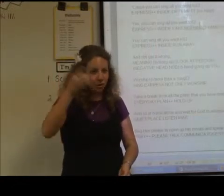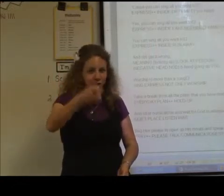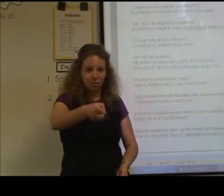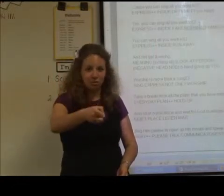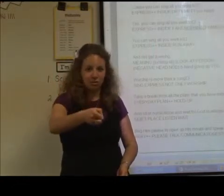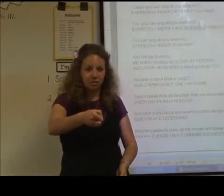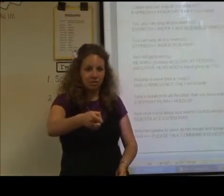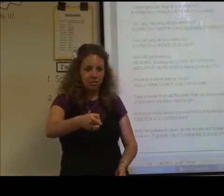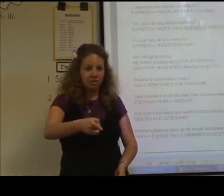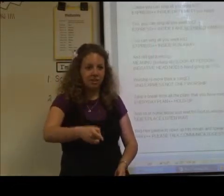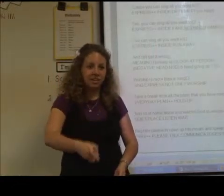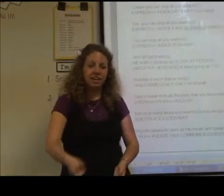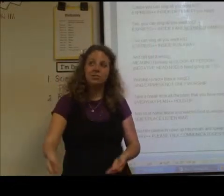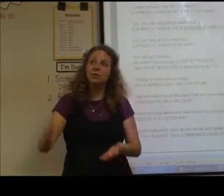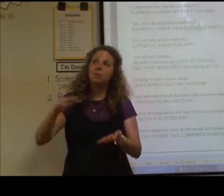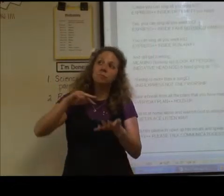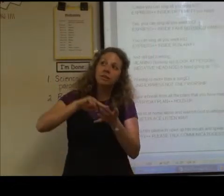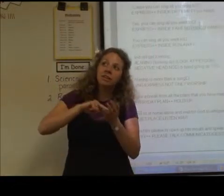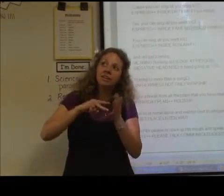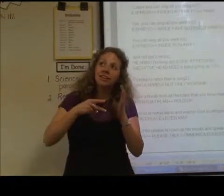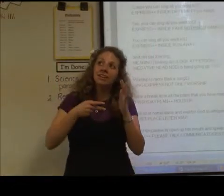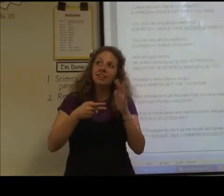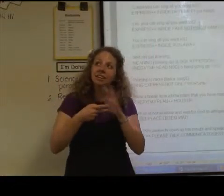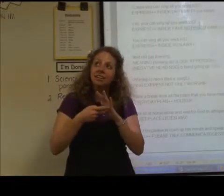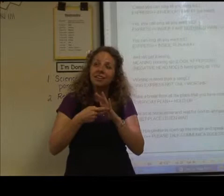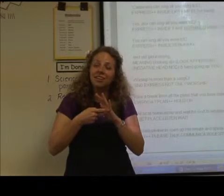You. Okay, so meaning,